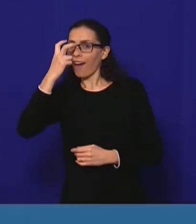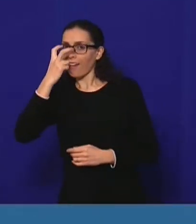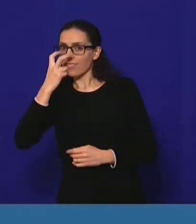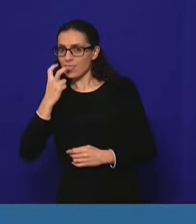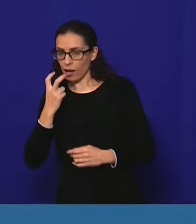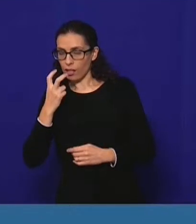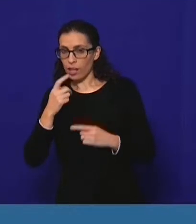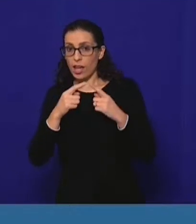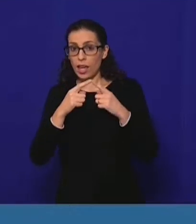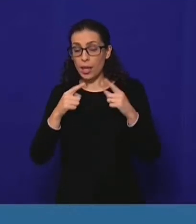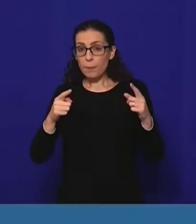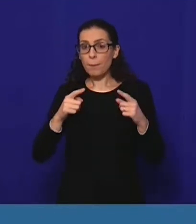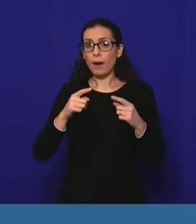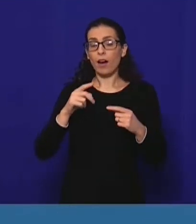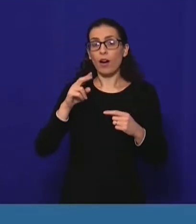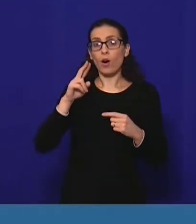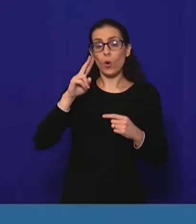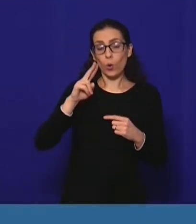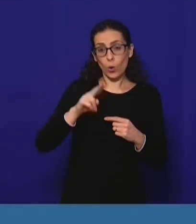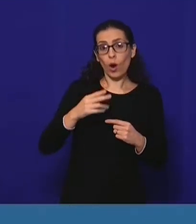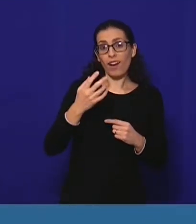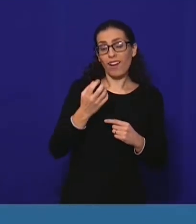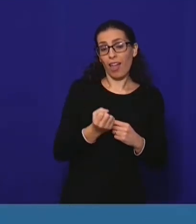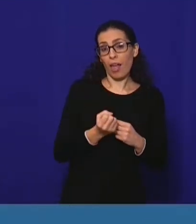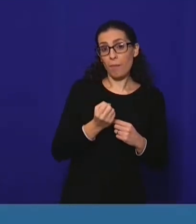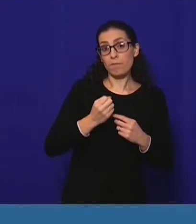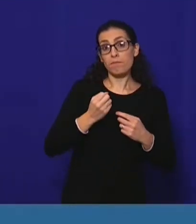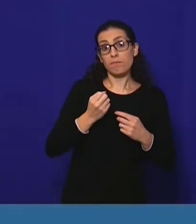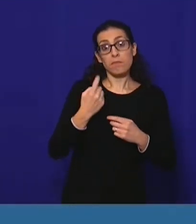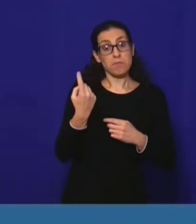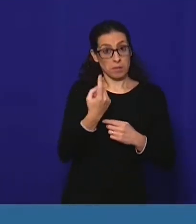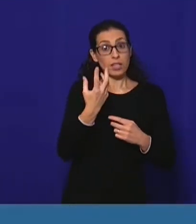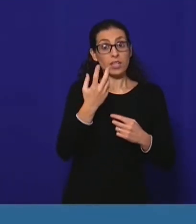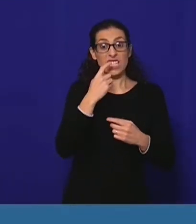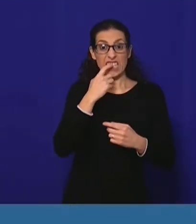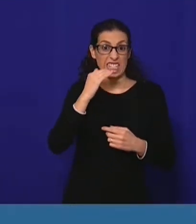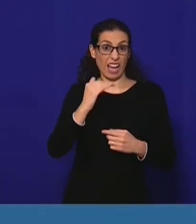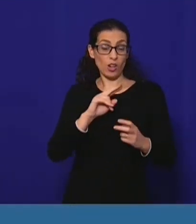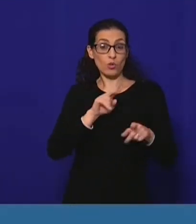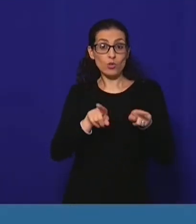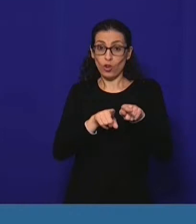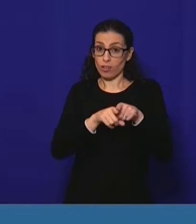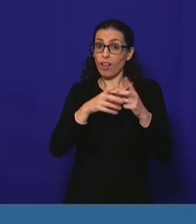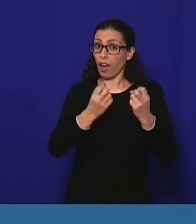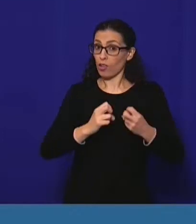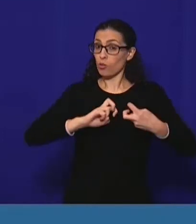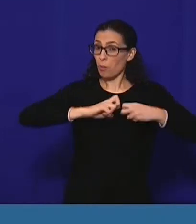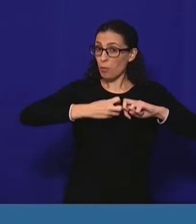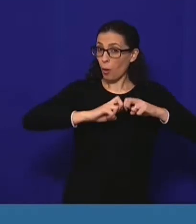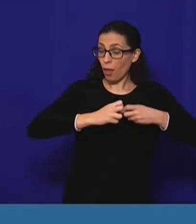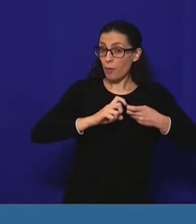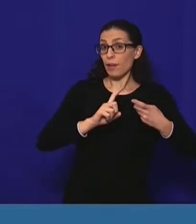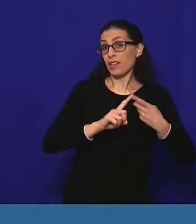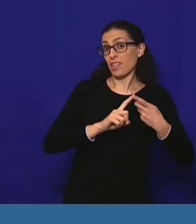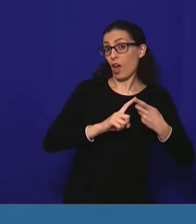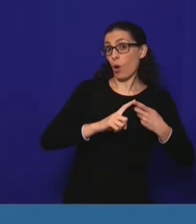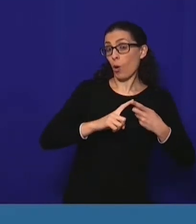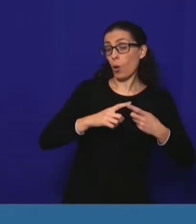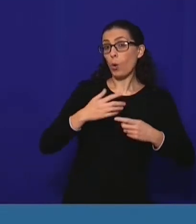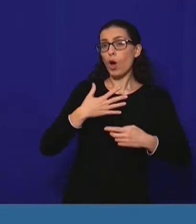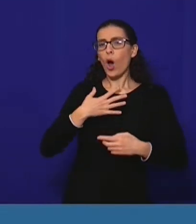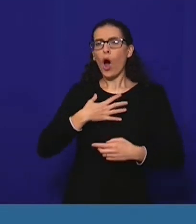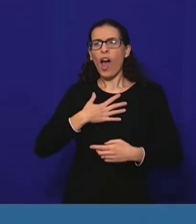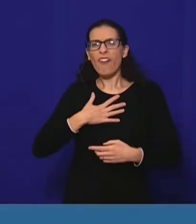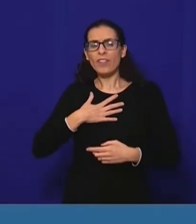età. Però jista' jkollok ukoll komplikazzjonijiet fiż-żgħar, jista' wkoll ikollok long haul symptoms li inti jista' jkollok sintomi